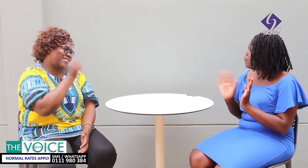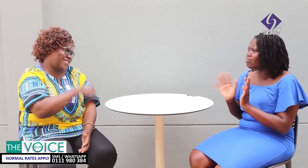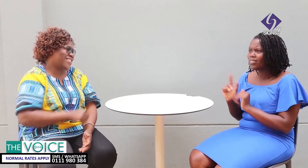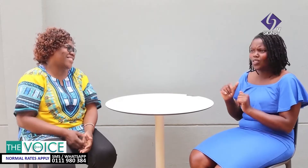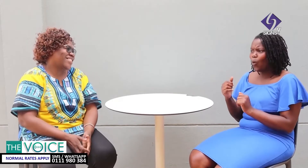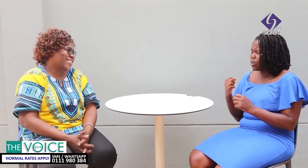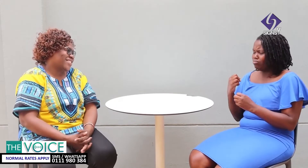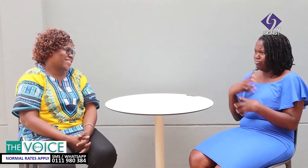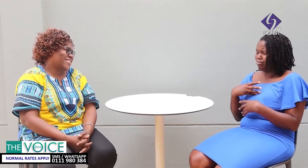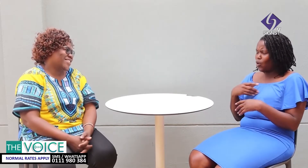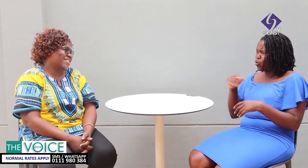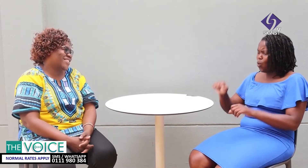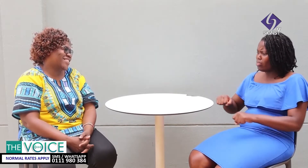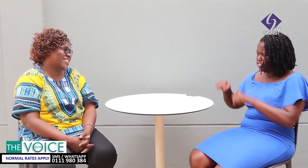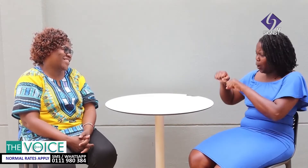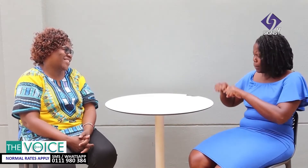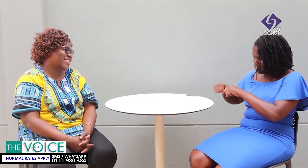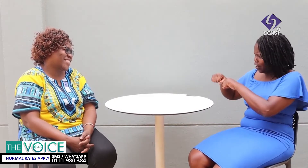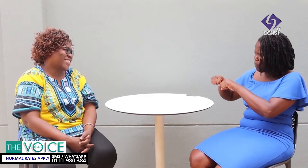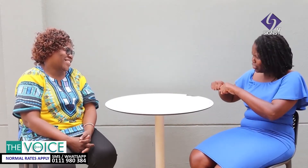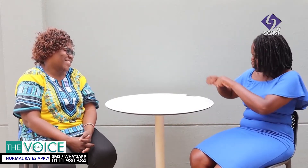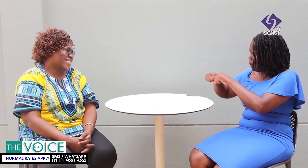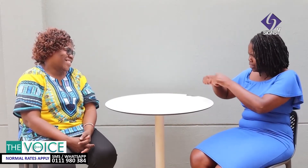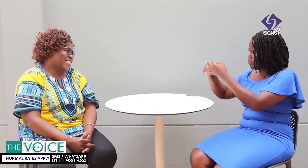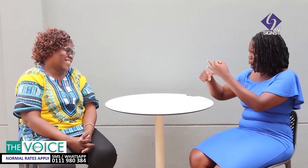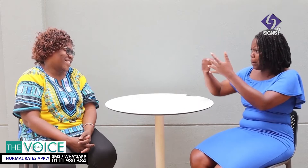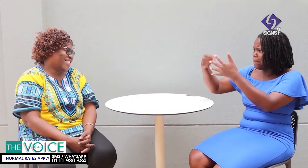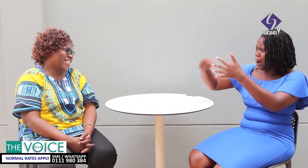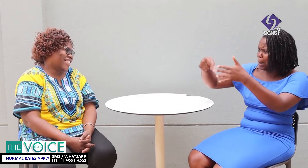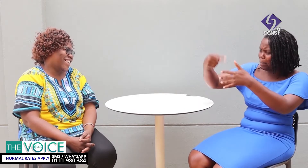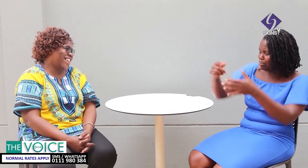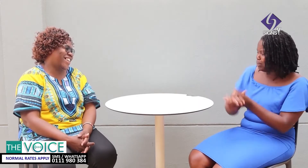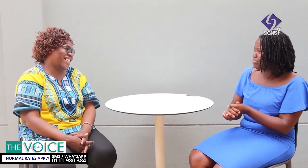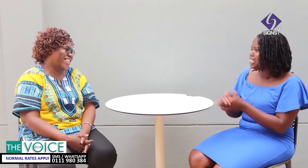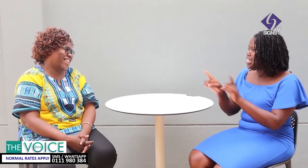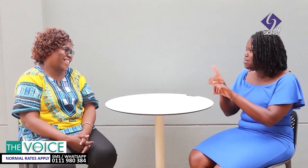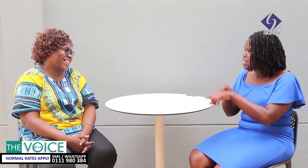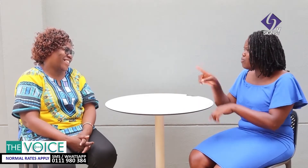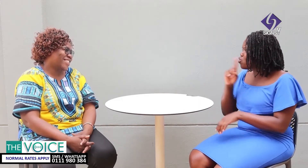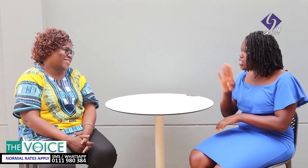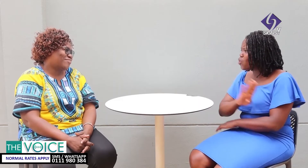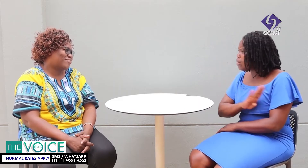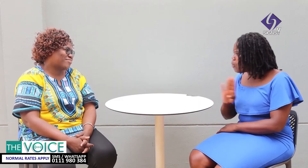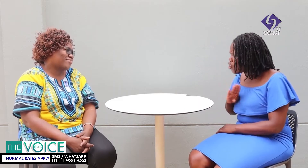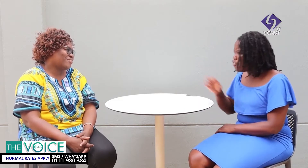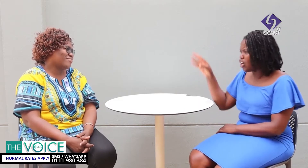And also in Mombasa School for the Deaf. I have very many things which I do. I just move around doing many things. I'm very shocked